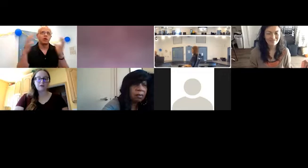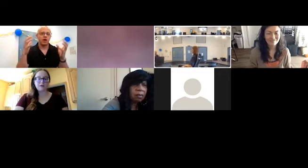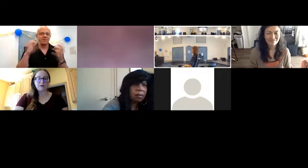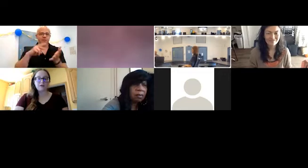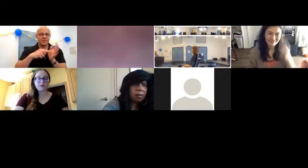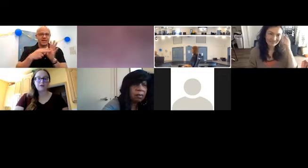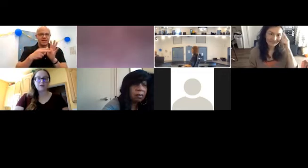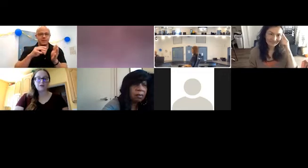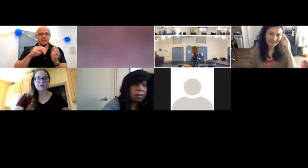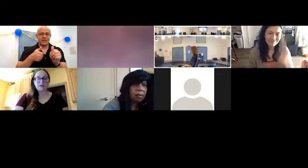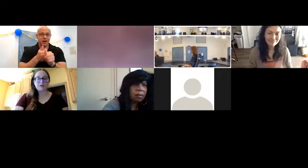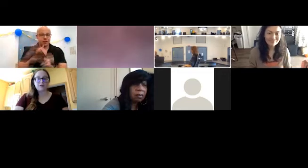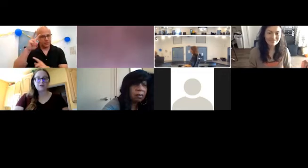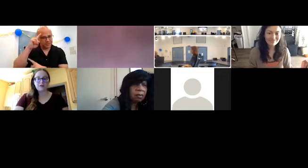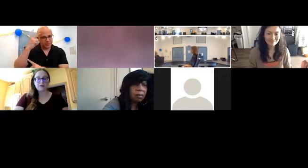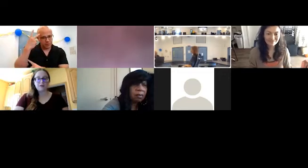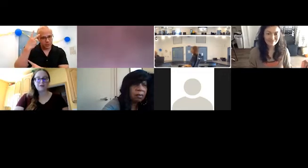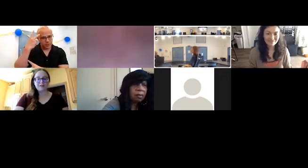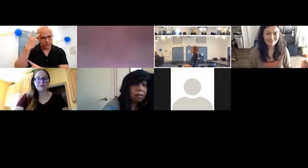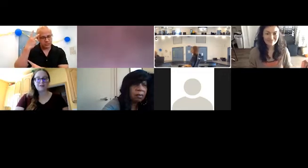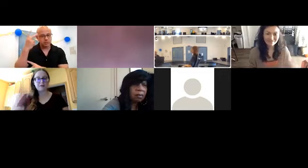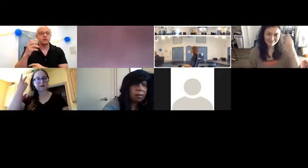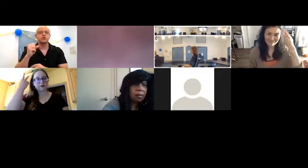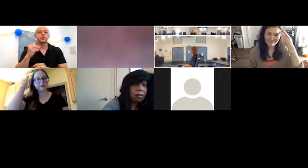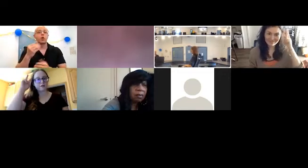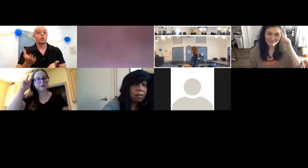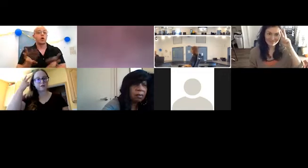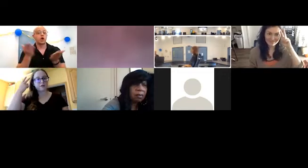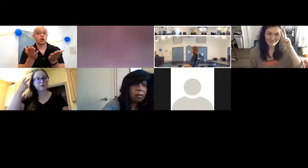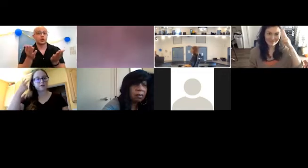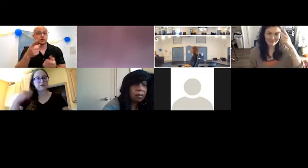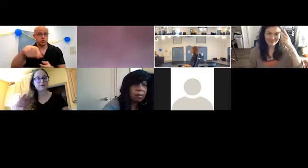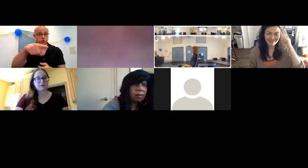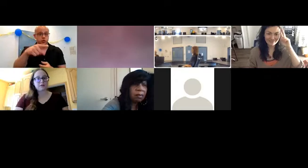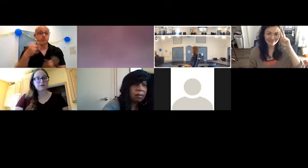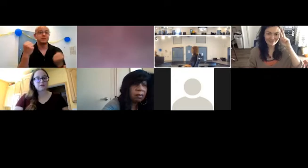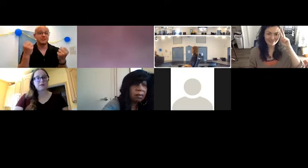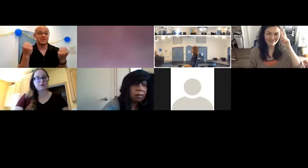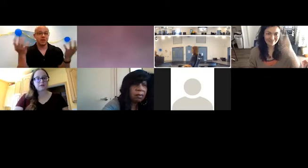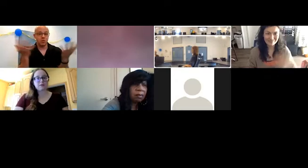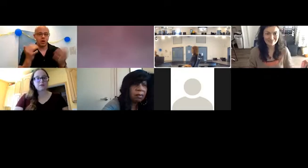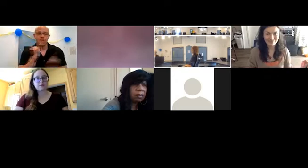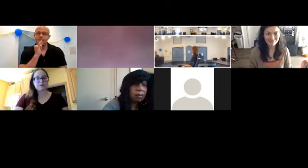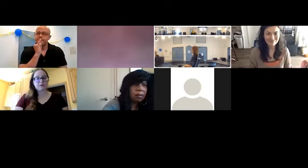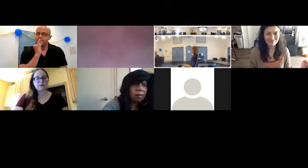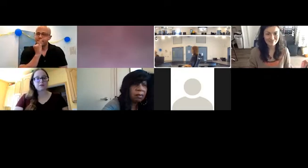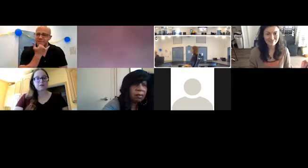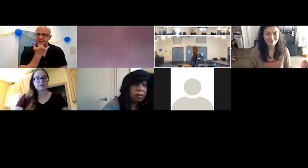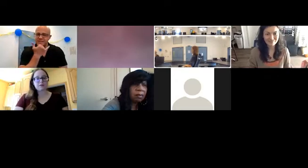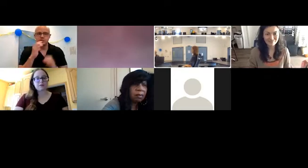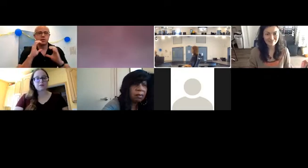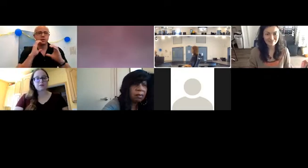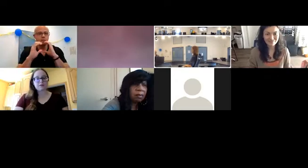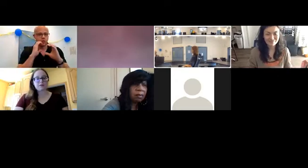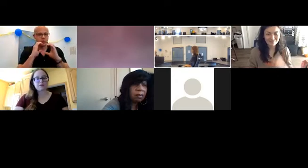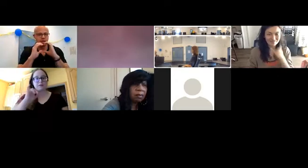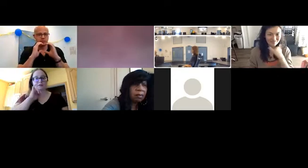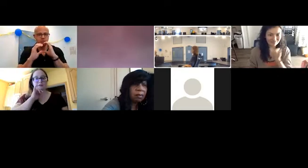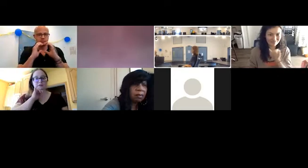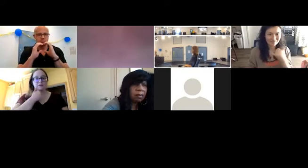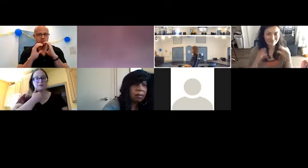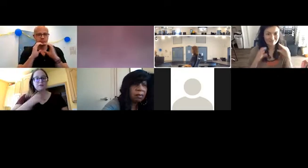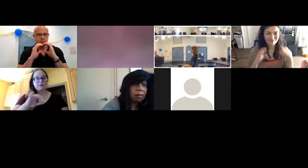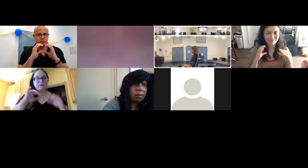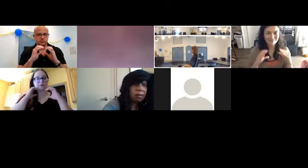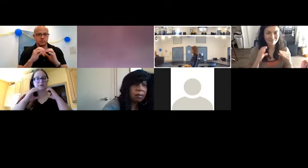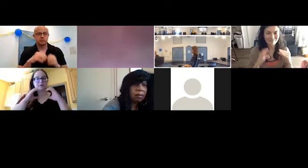It means you can, didn't understand or you changed your mind. So I encourage you to sign this,